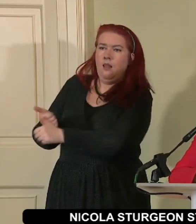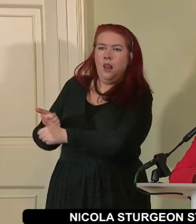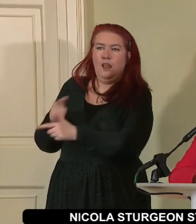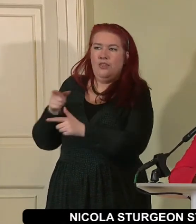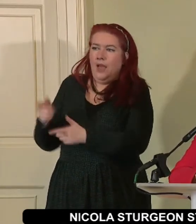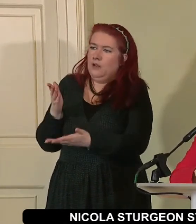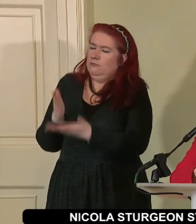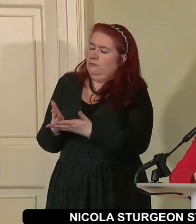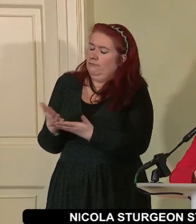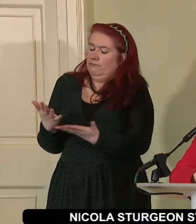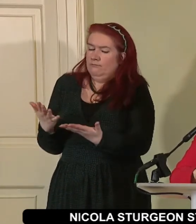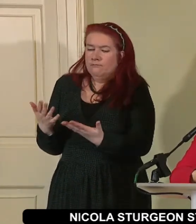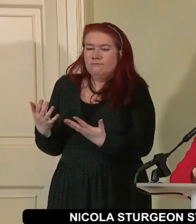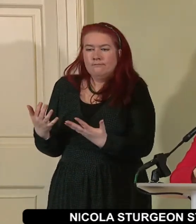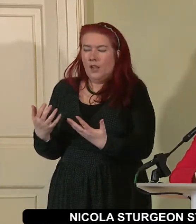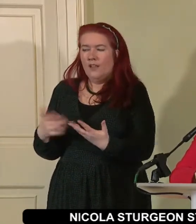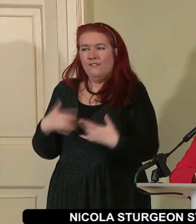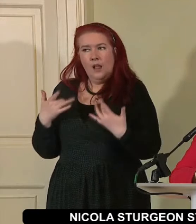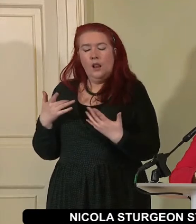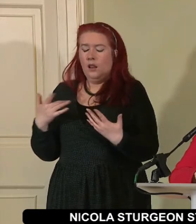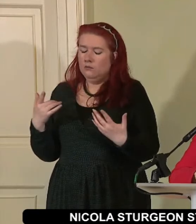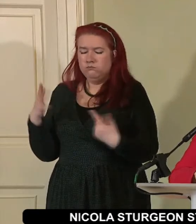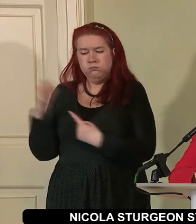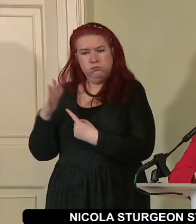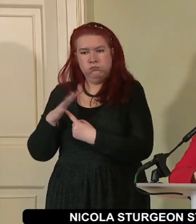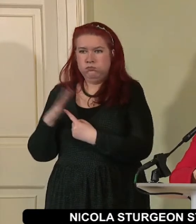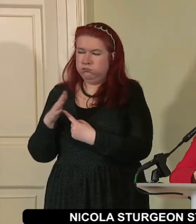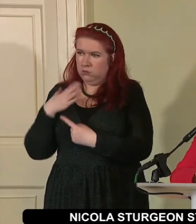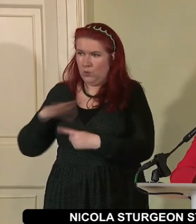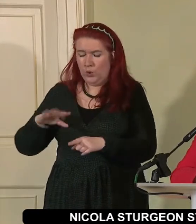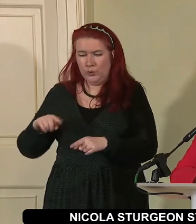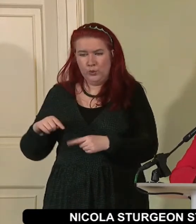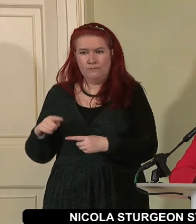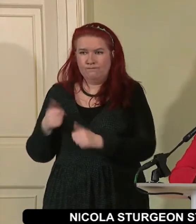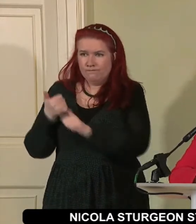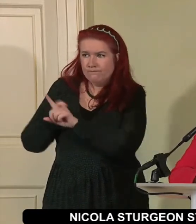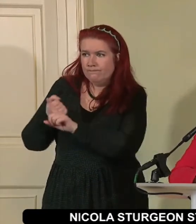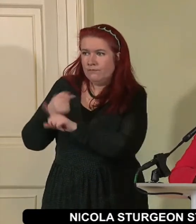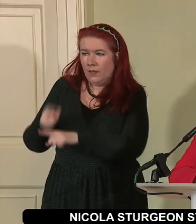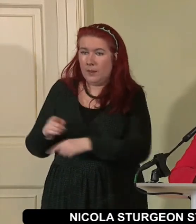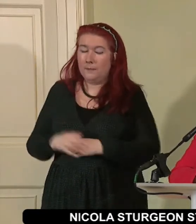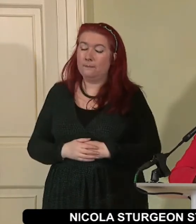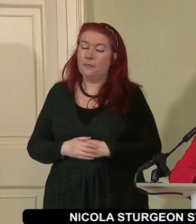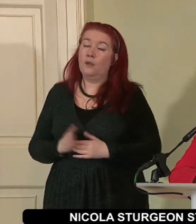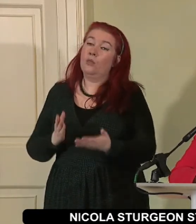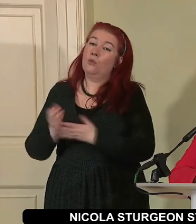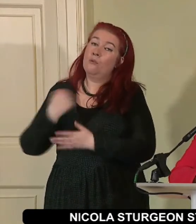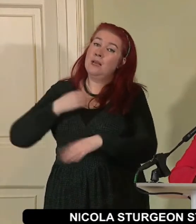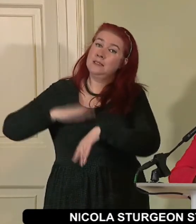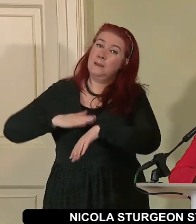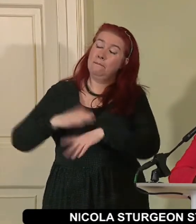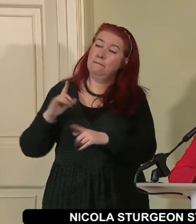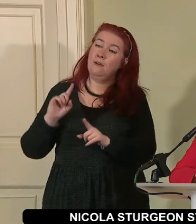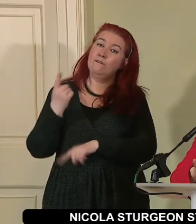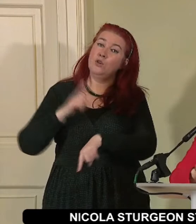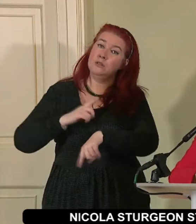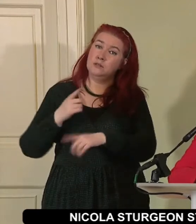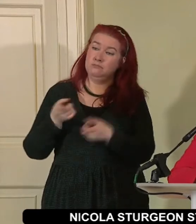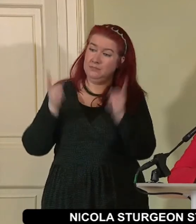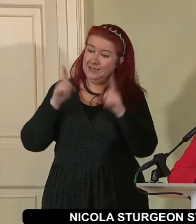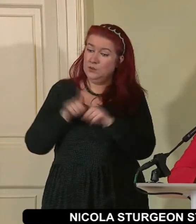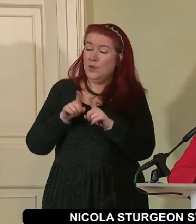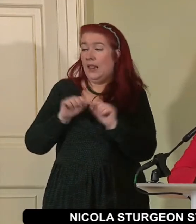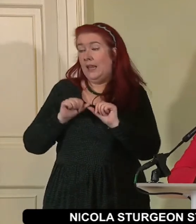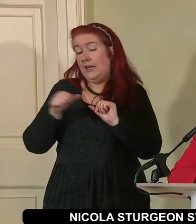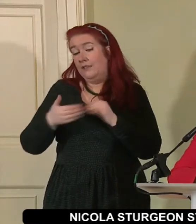got under my skin and into my heart in a way that few other issues did over my time as First Minister.